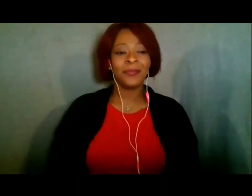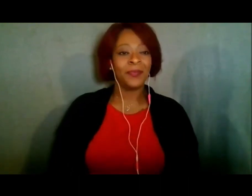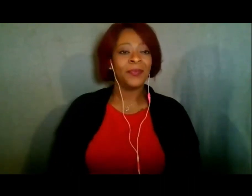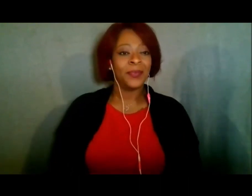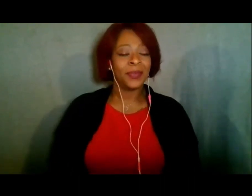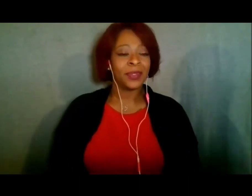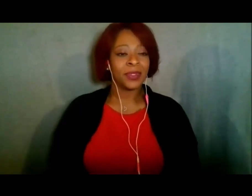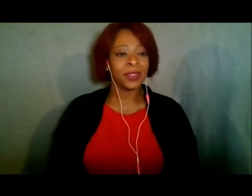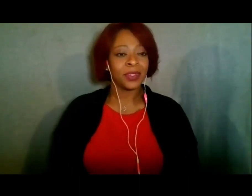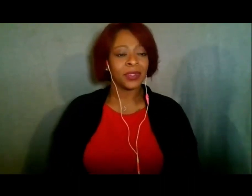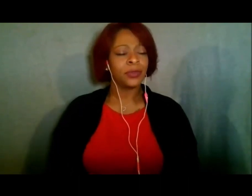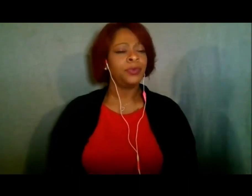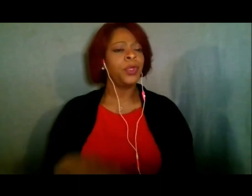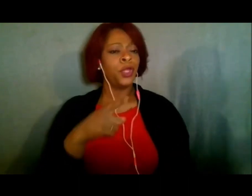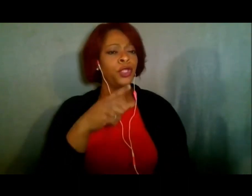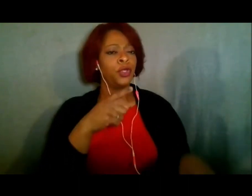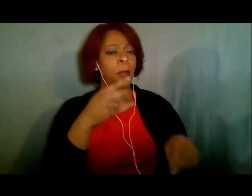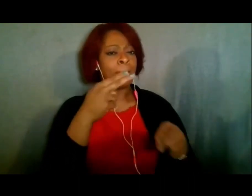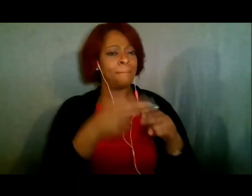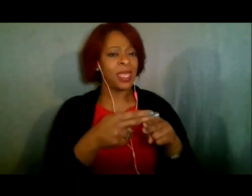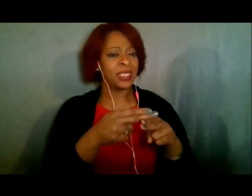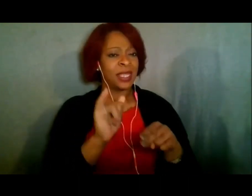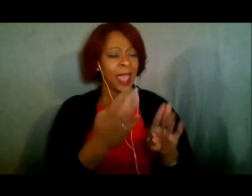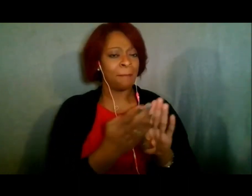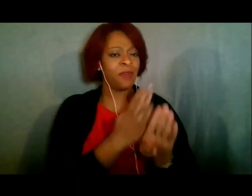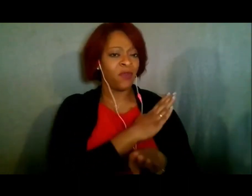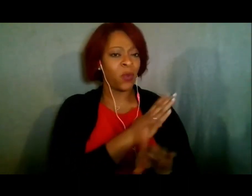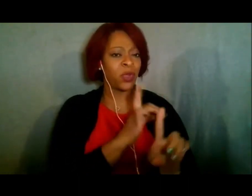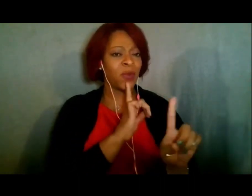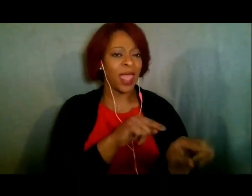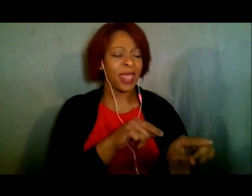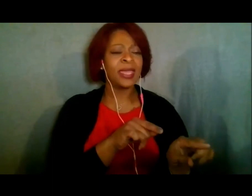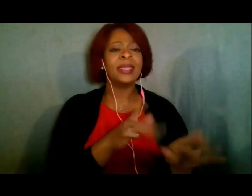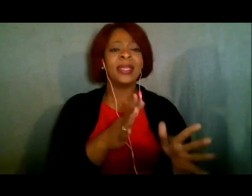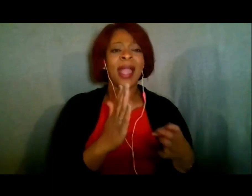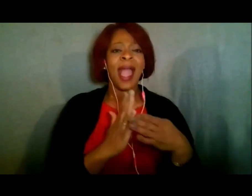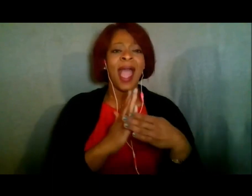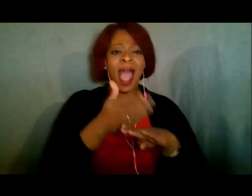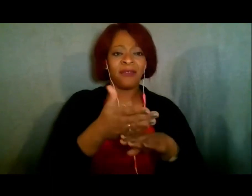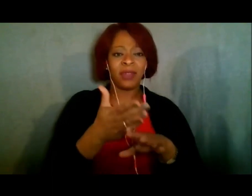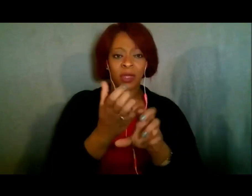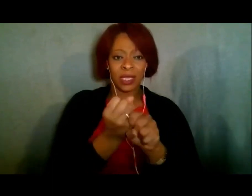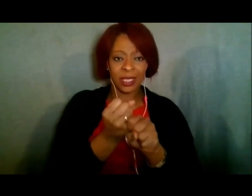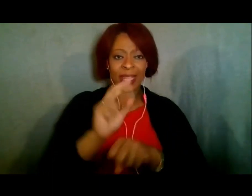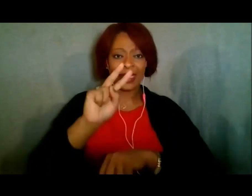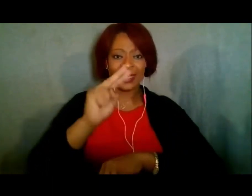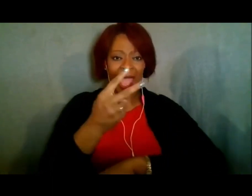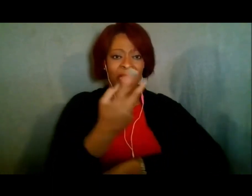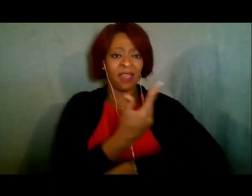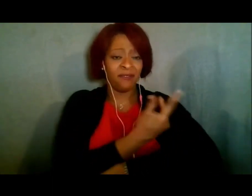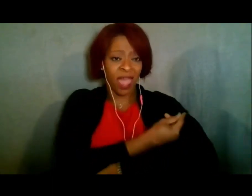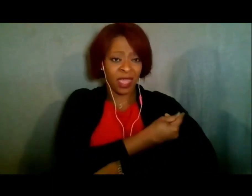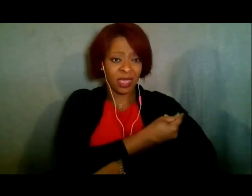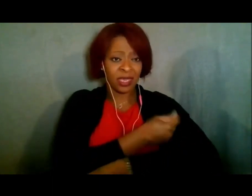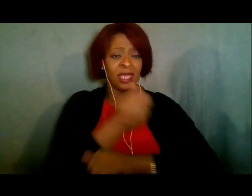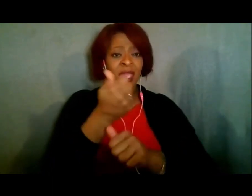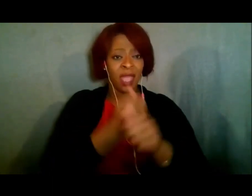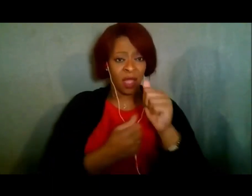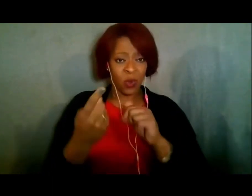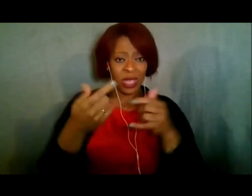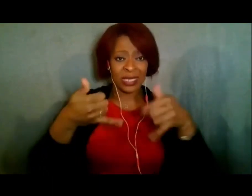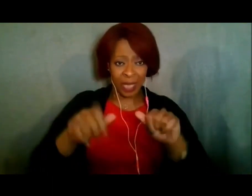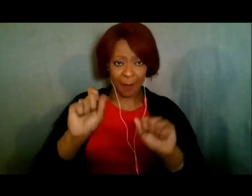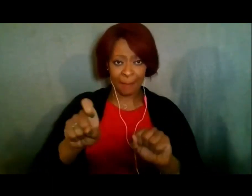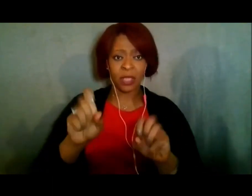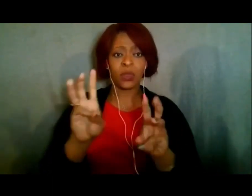And I think you spoke to this in one of your earlier answers, but after getting the second vaccination, everyone does still need to